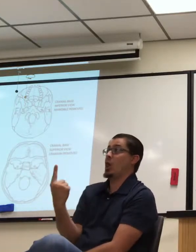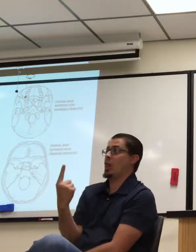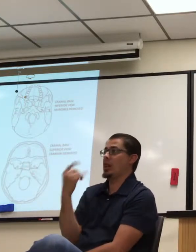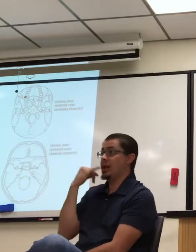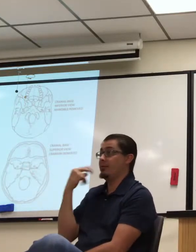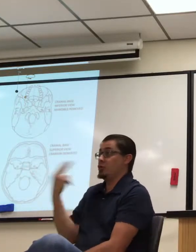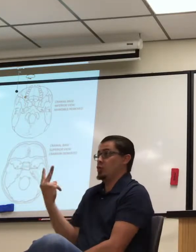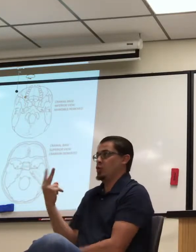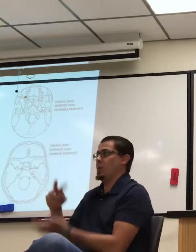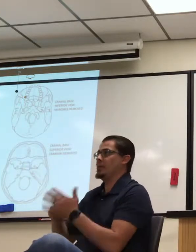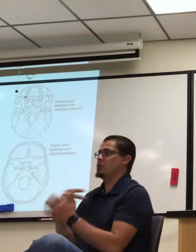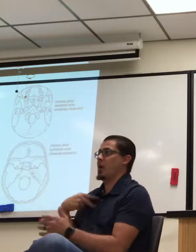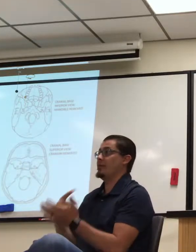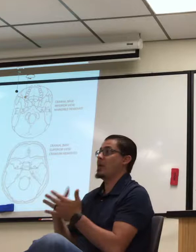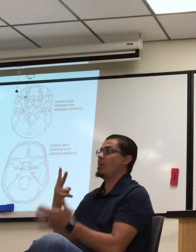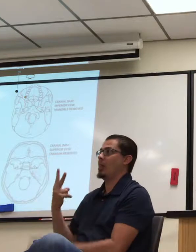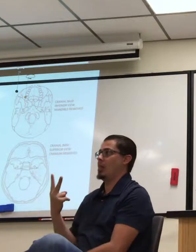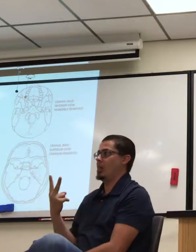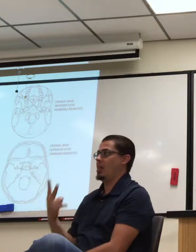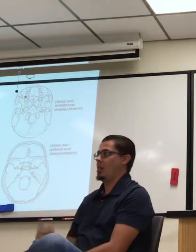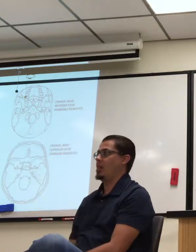them.